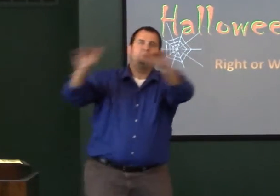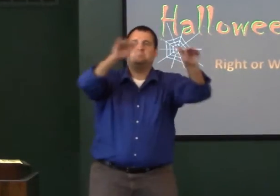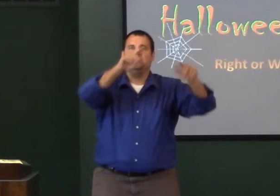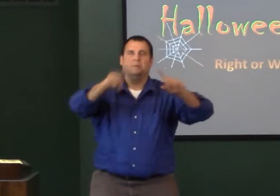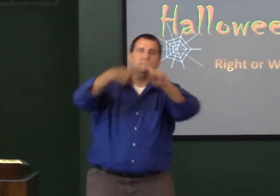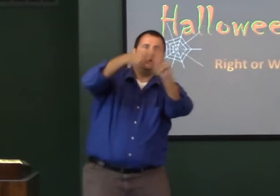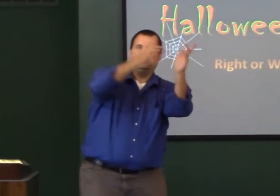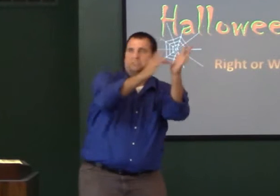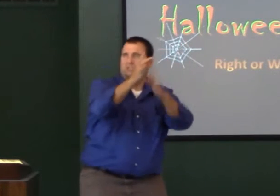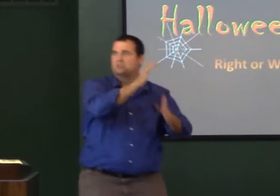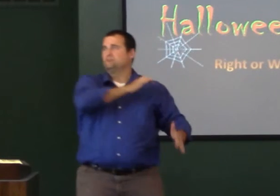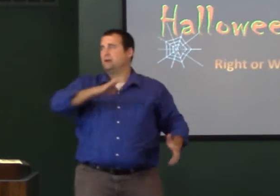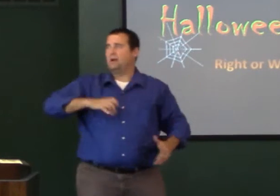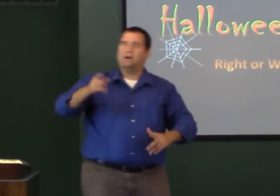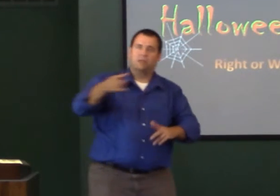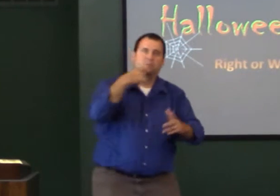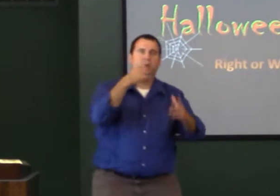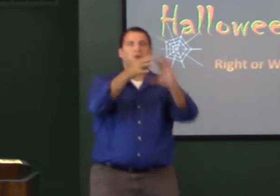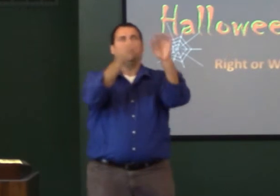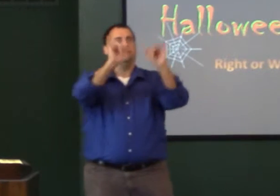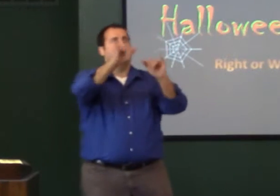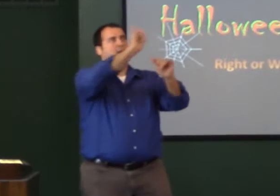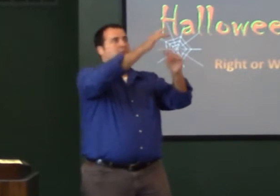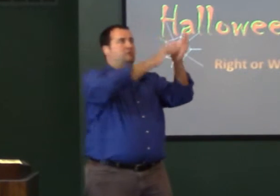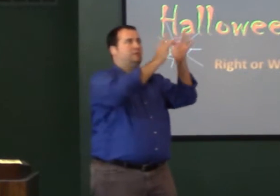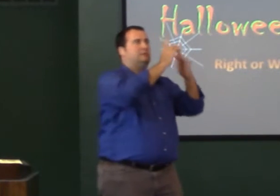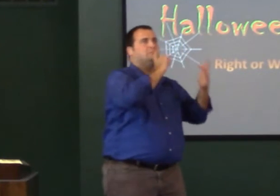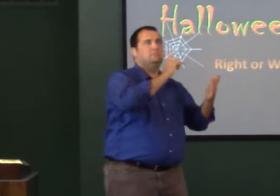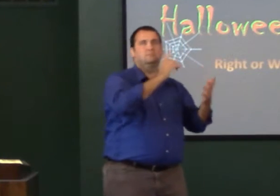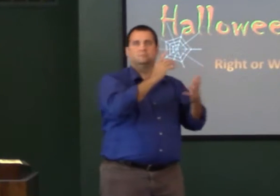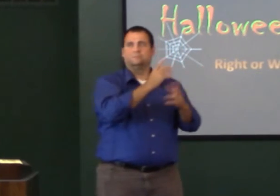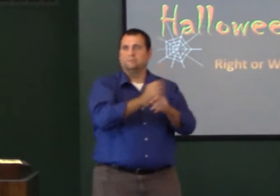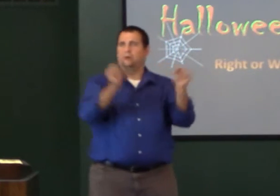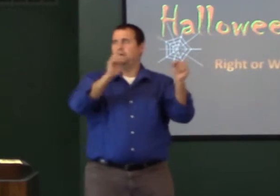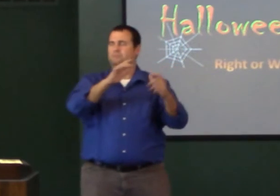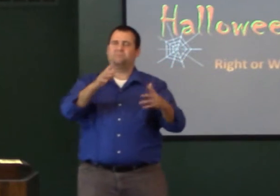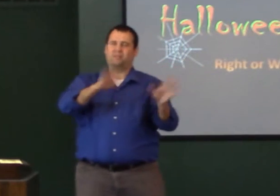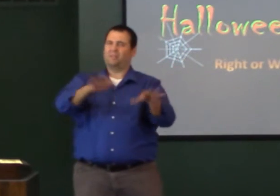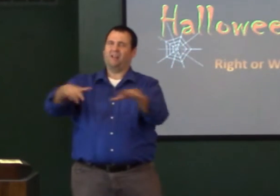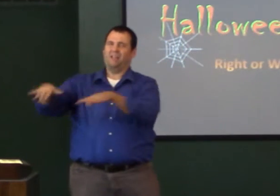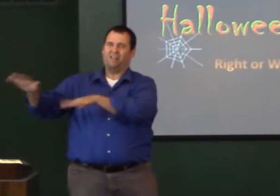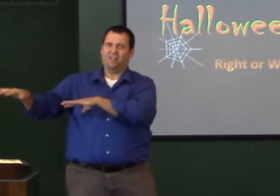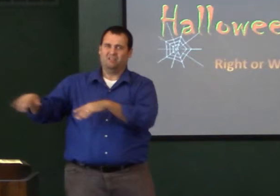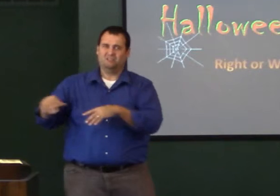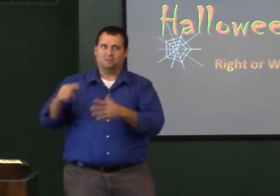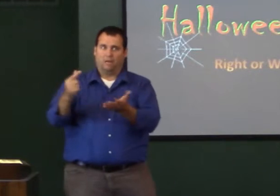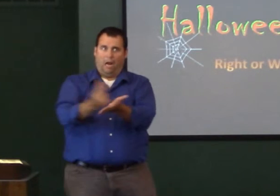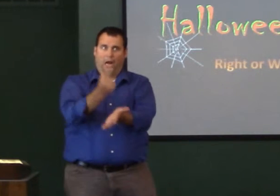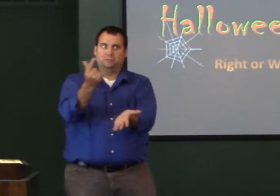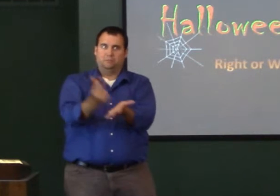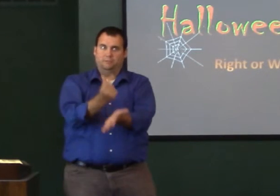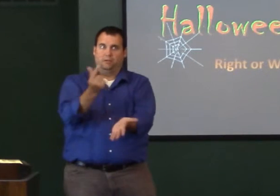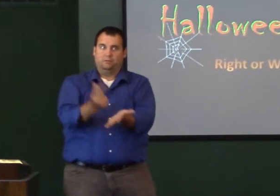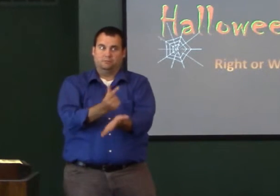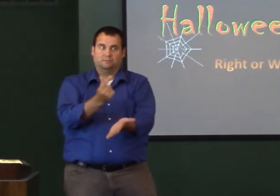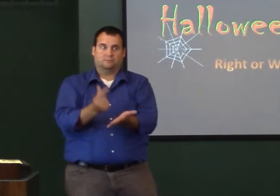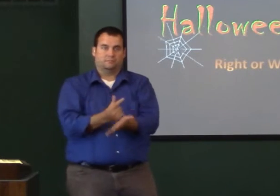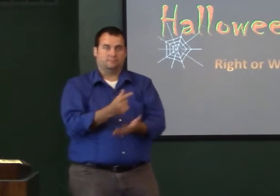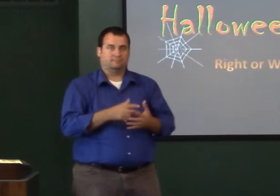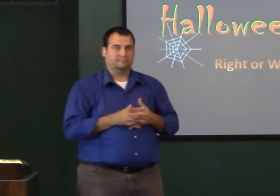through, you know, oh, because Jesus is... This is the man of Jesus. This is the man.